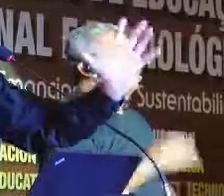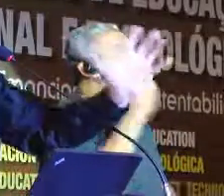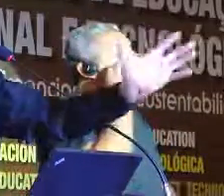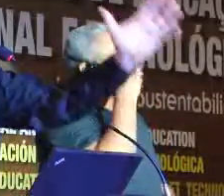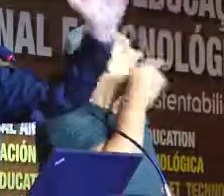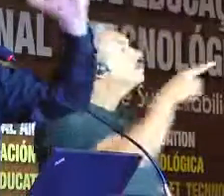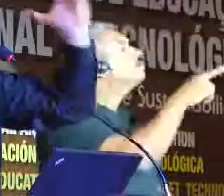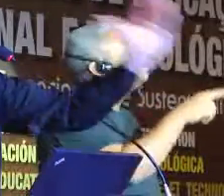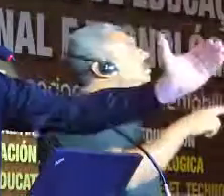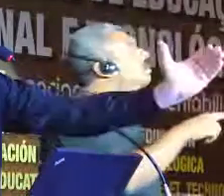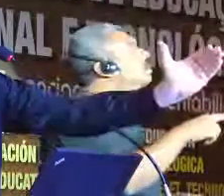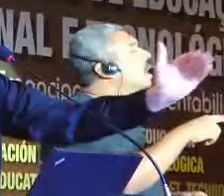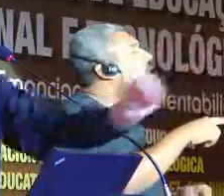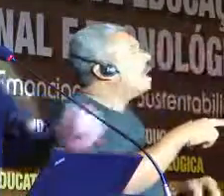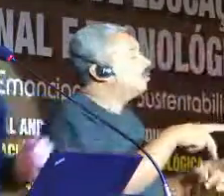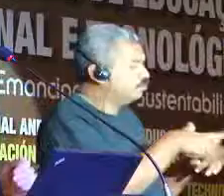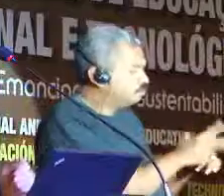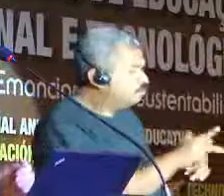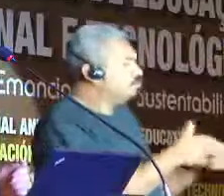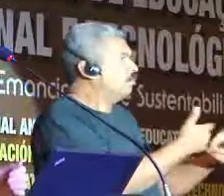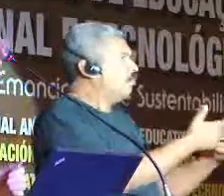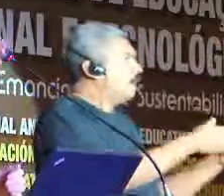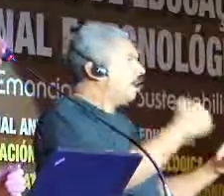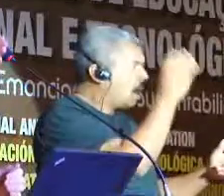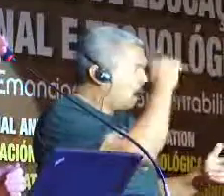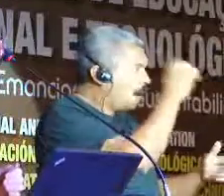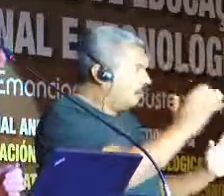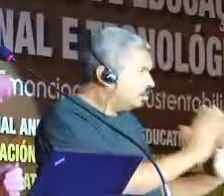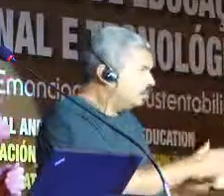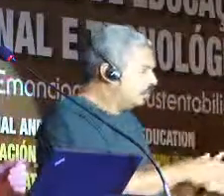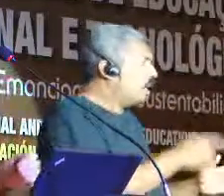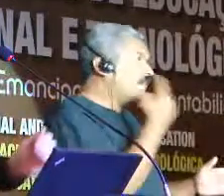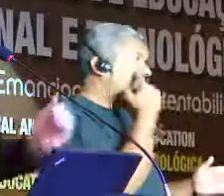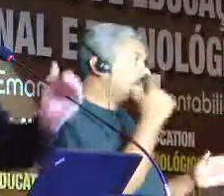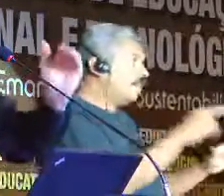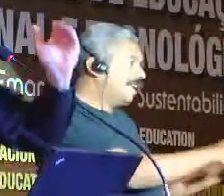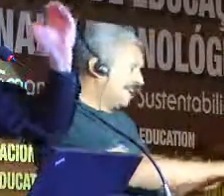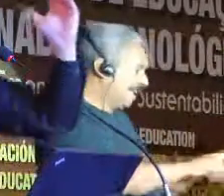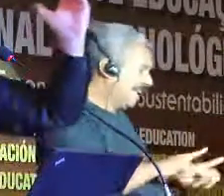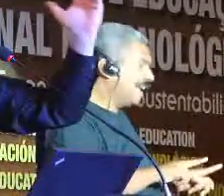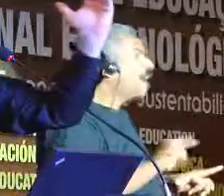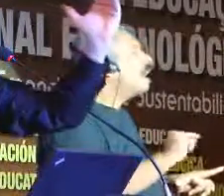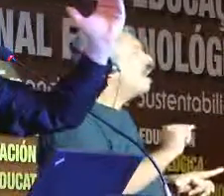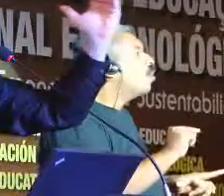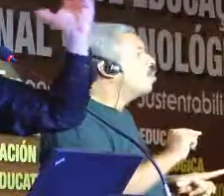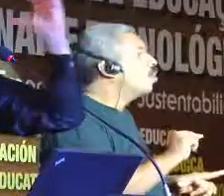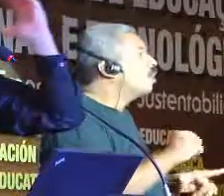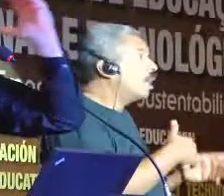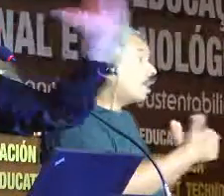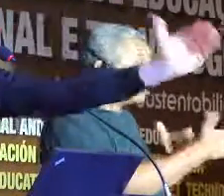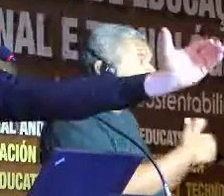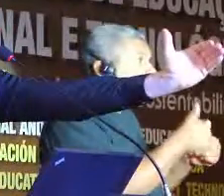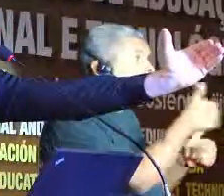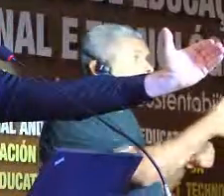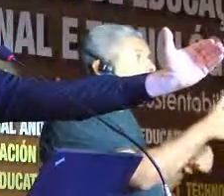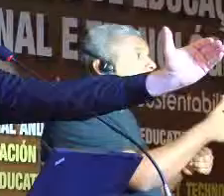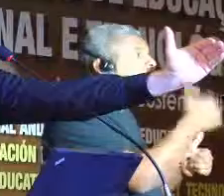We separate training from certification. We allow the students to get the